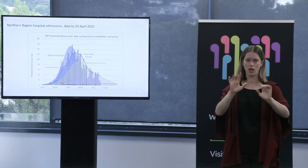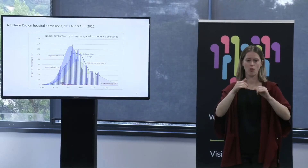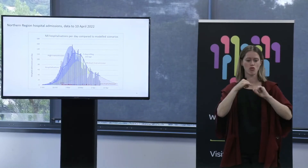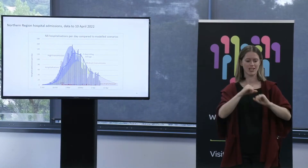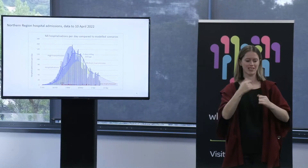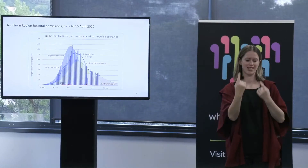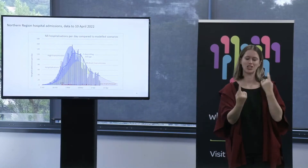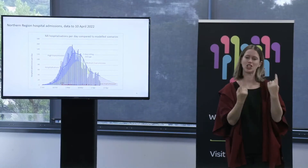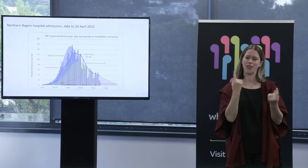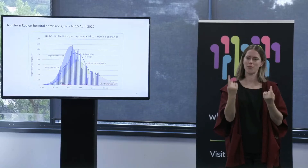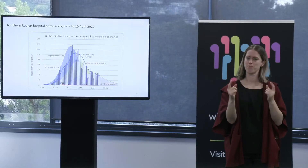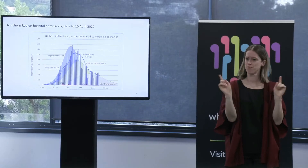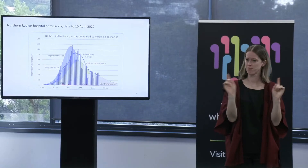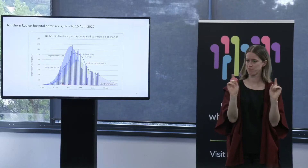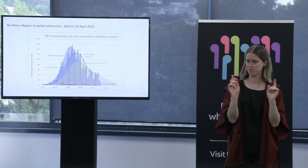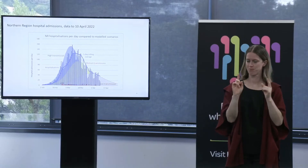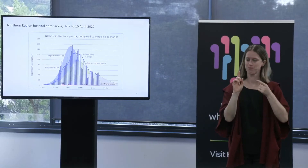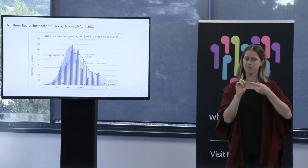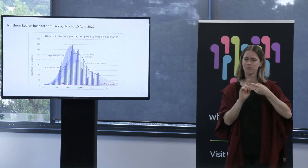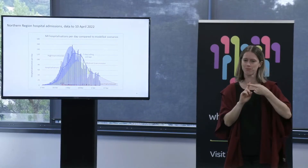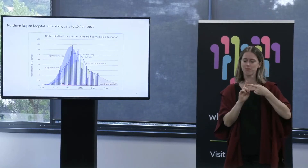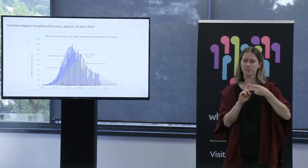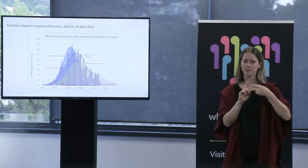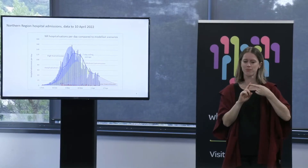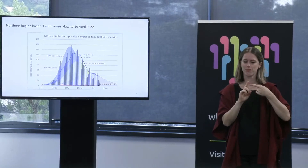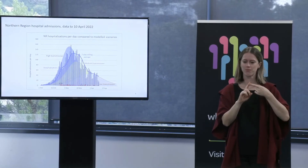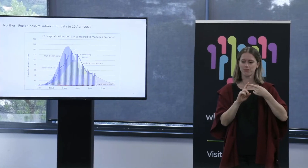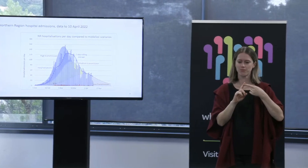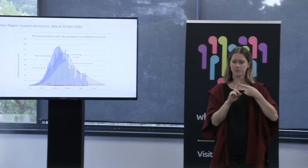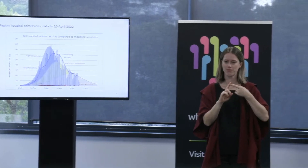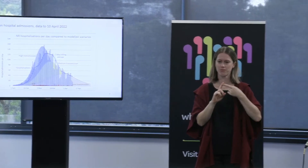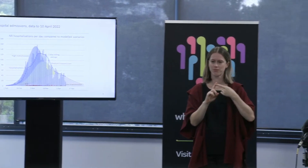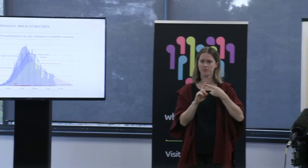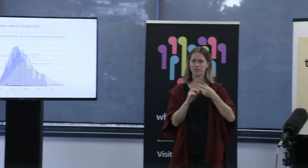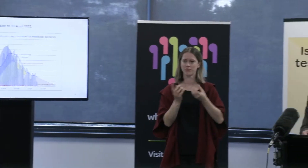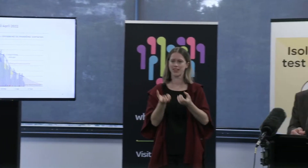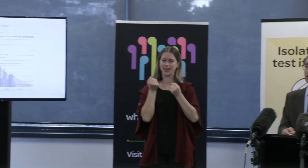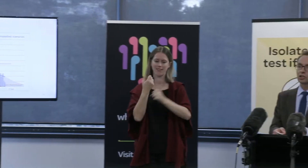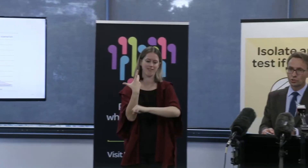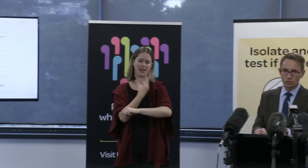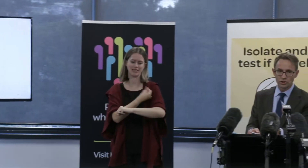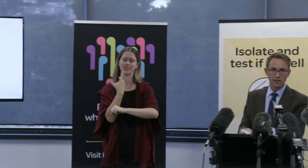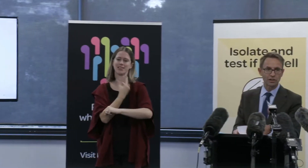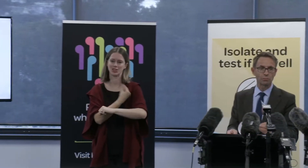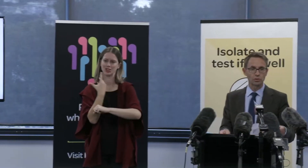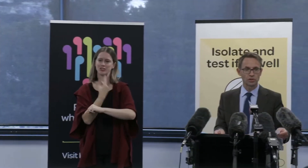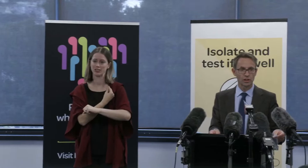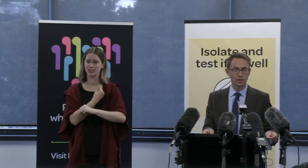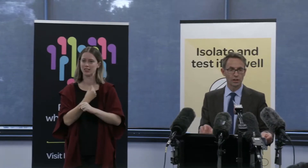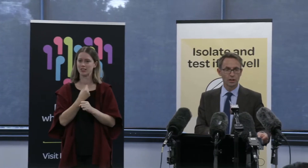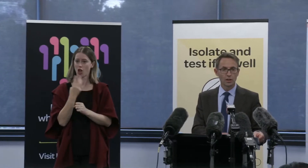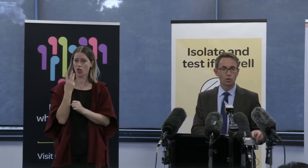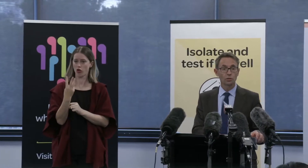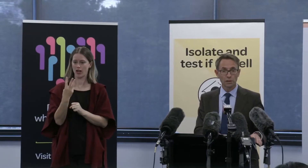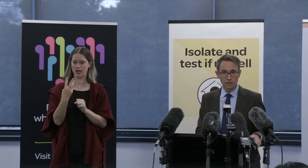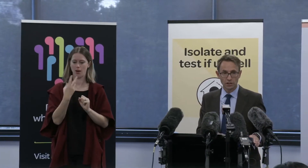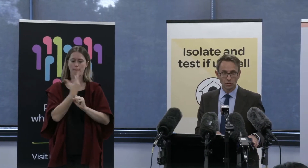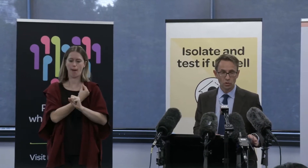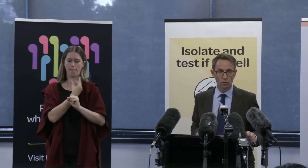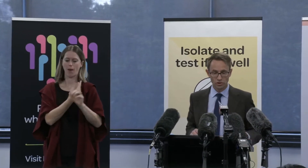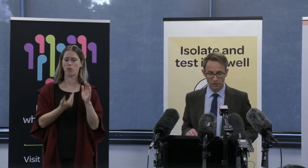others from COVID-19. The first, of course, is to be up to date with vaccinations, and that includes having a booster